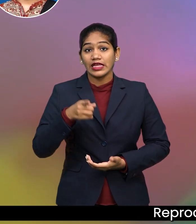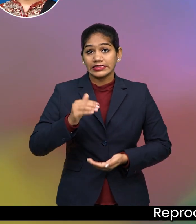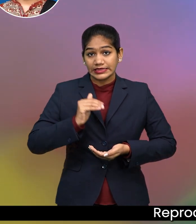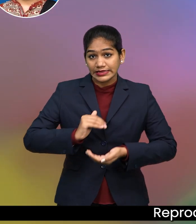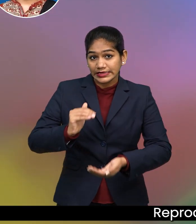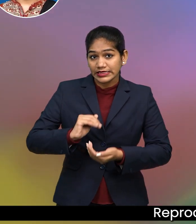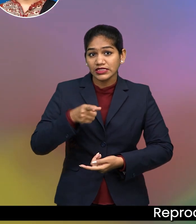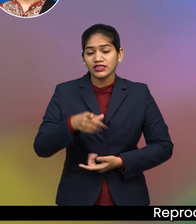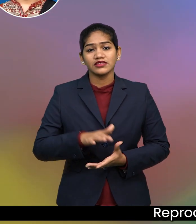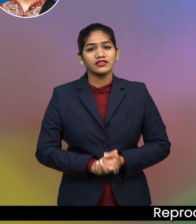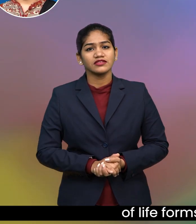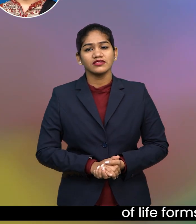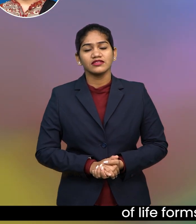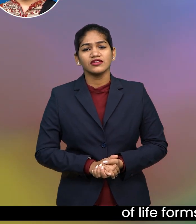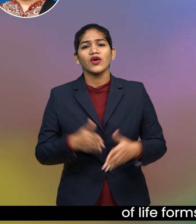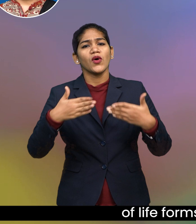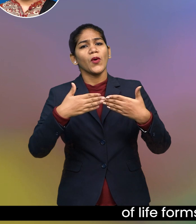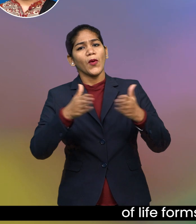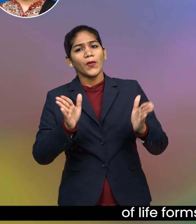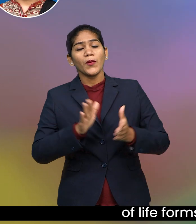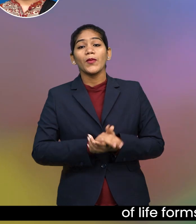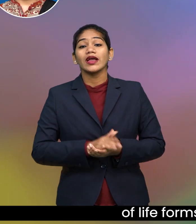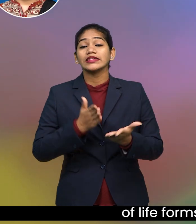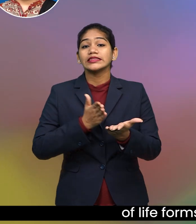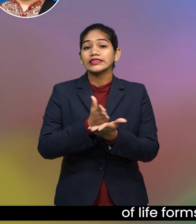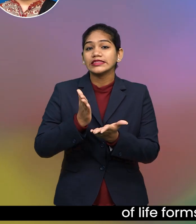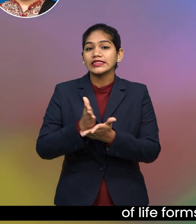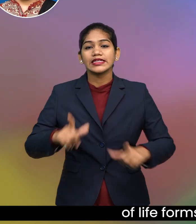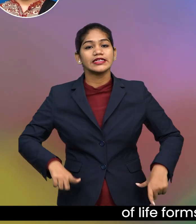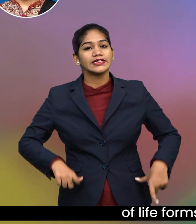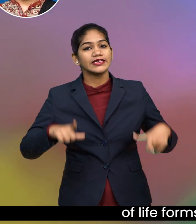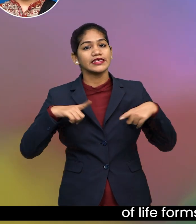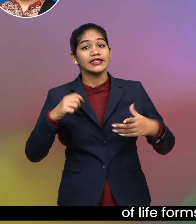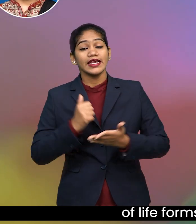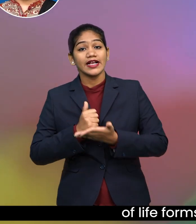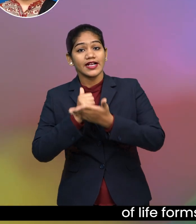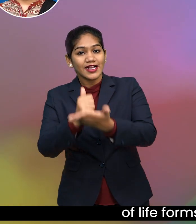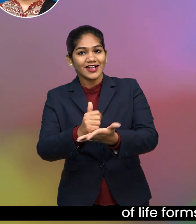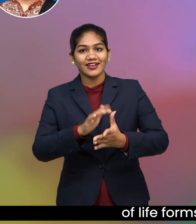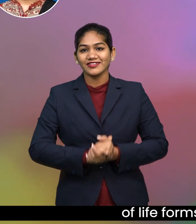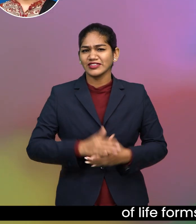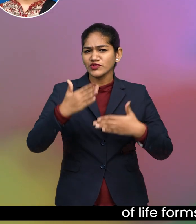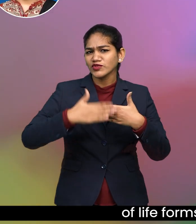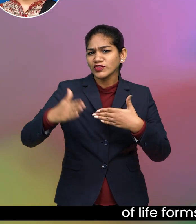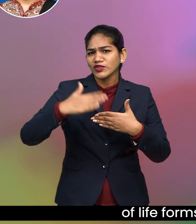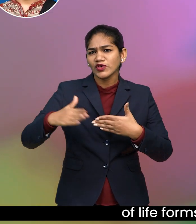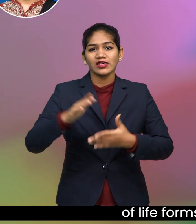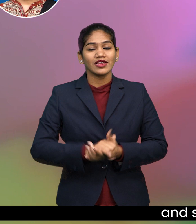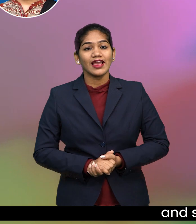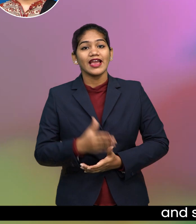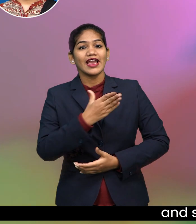Reproduction is the unfolding of life forms and helps in the